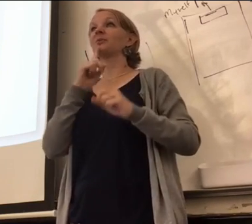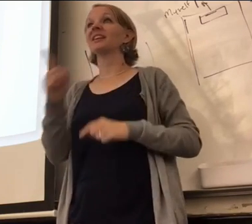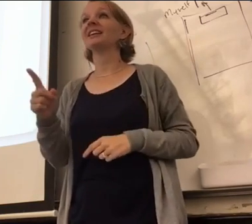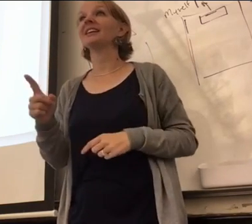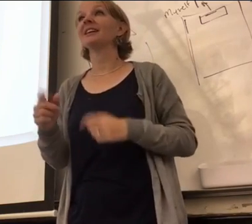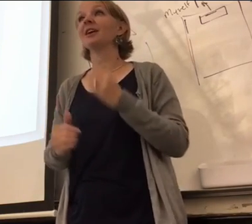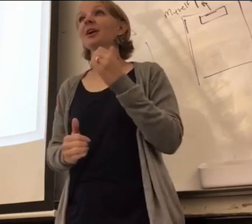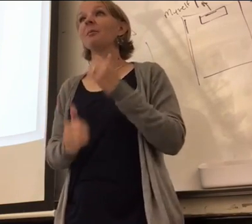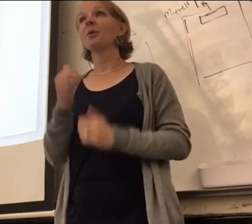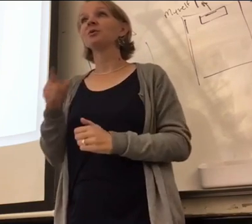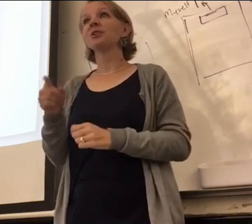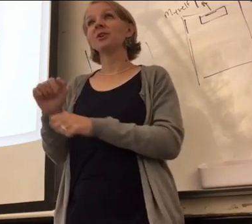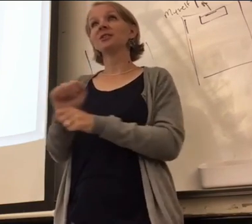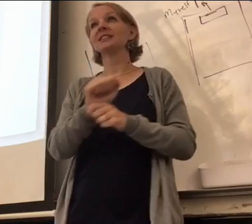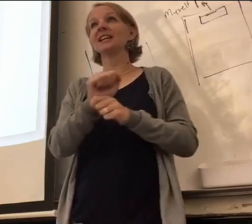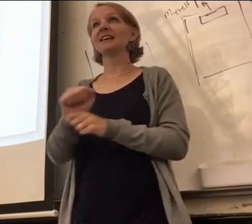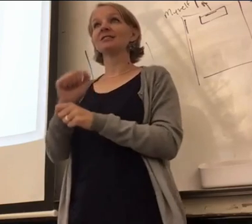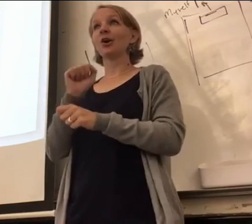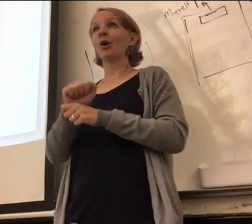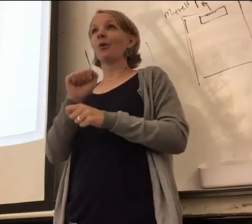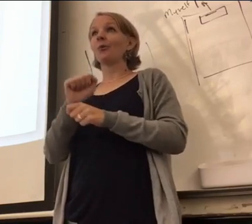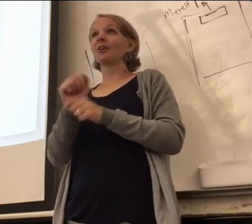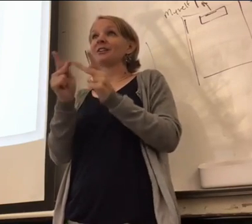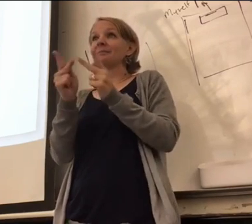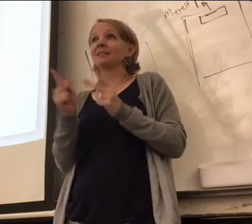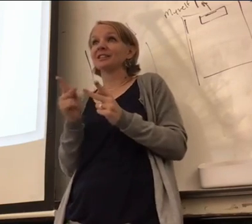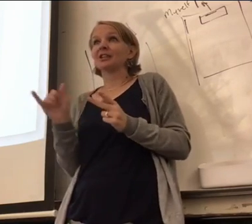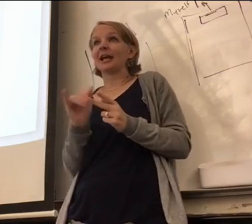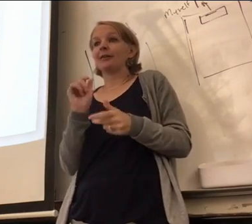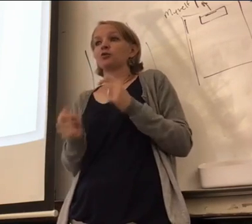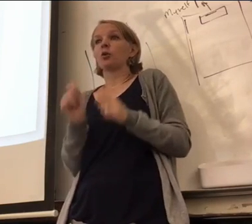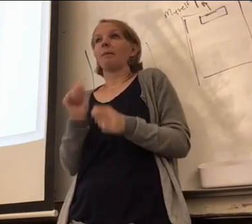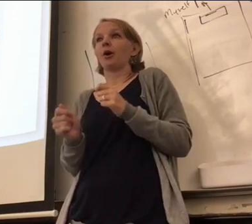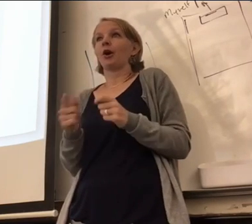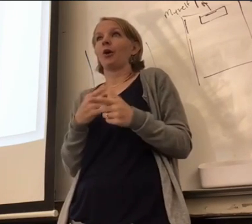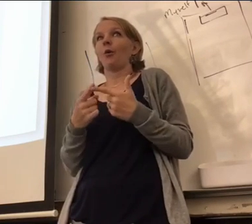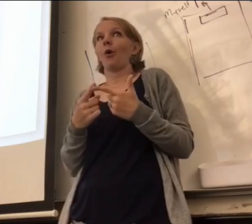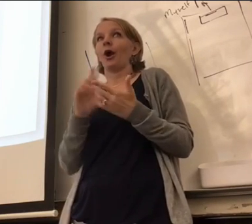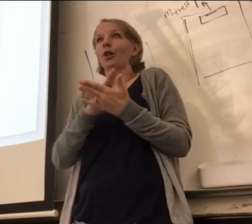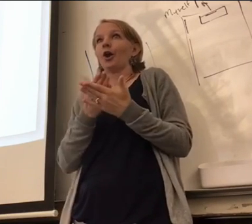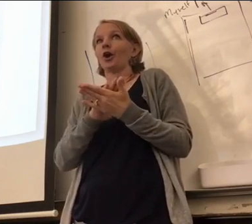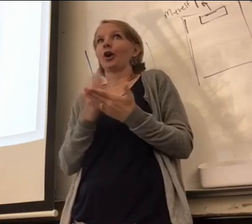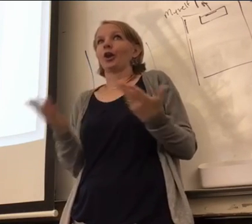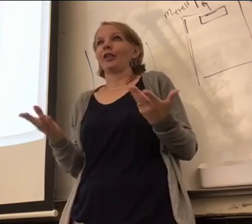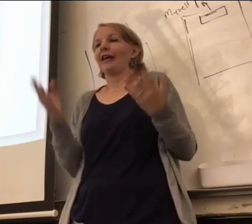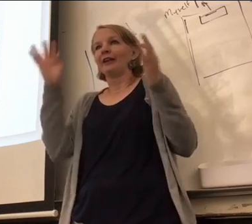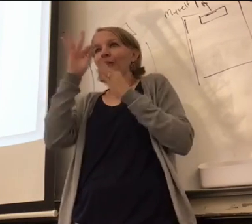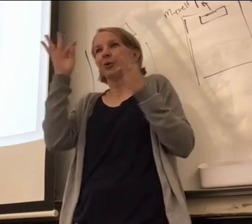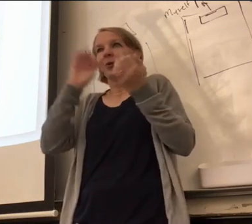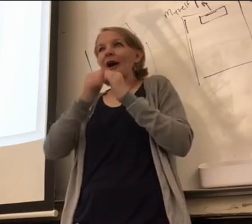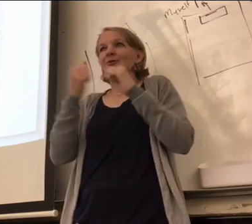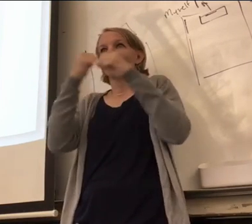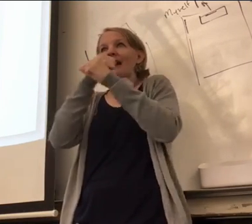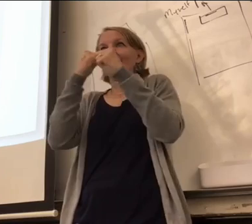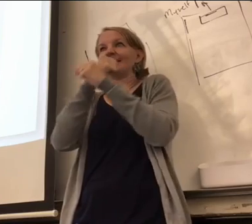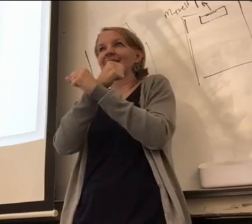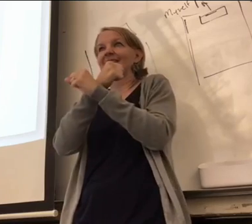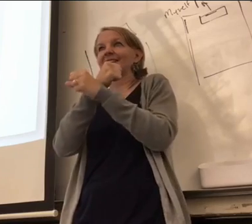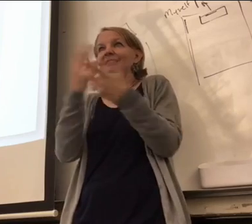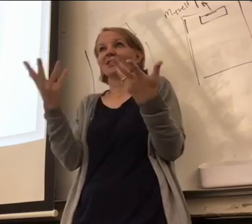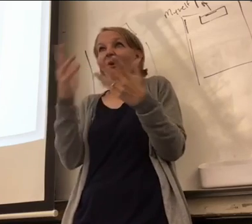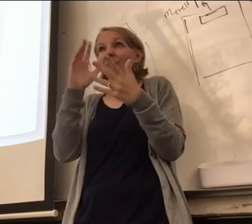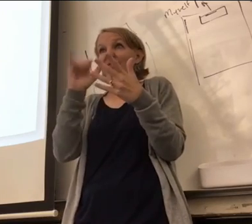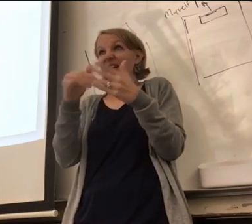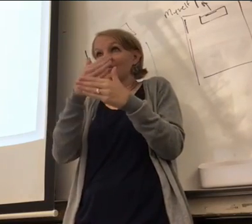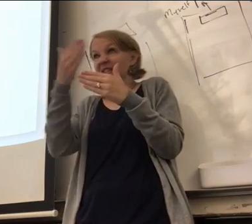the vast majority of these slaves worked in positions like the drummer or the cook. A lot of them did not know how to fight. And yet what this results